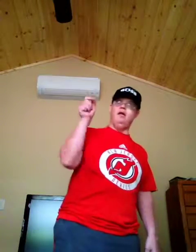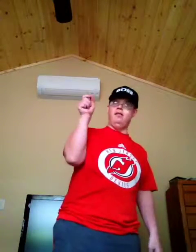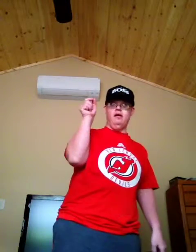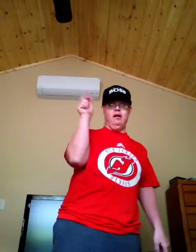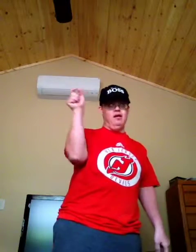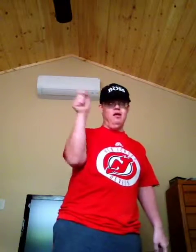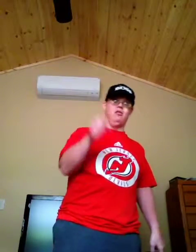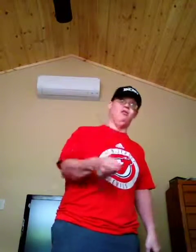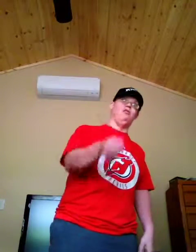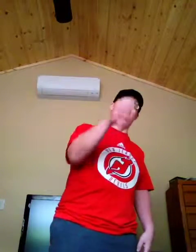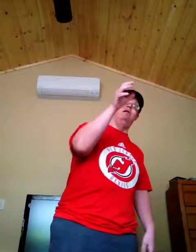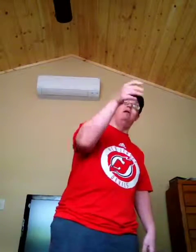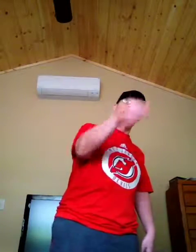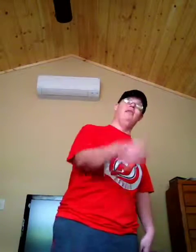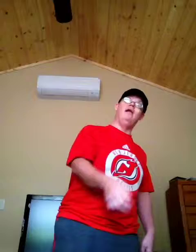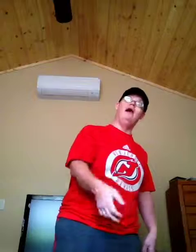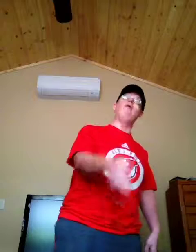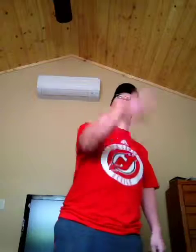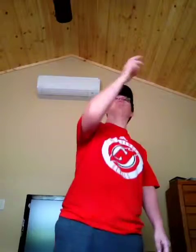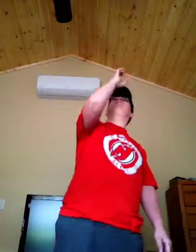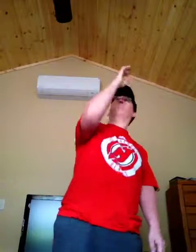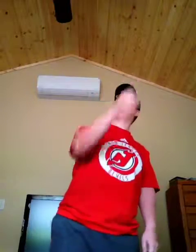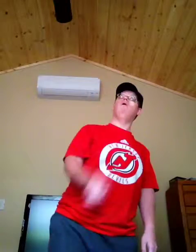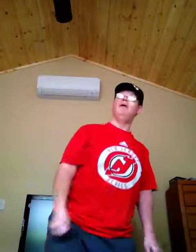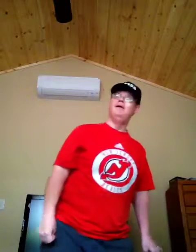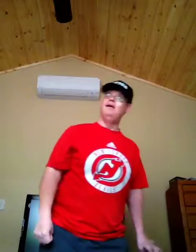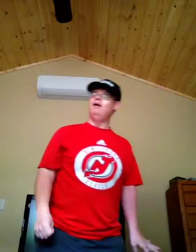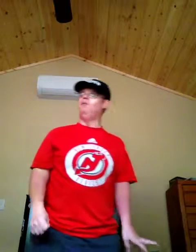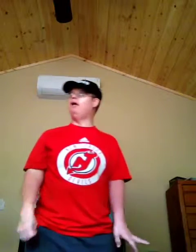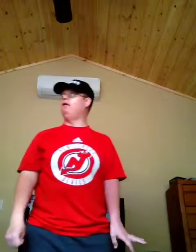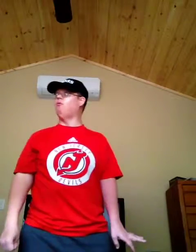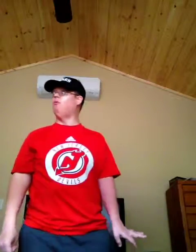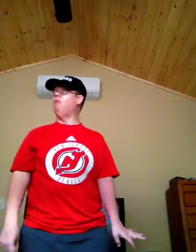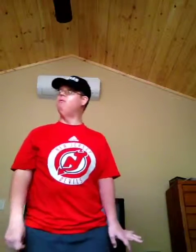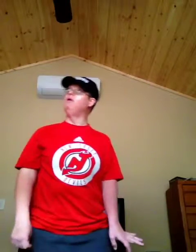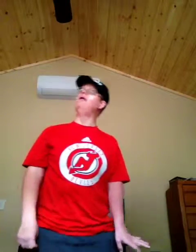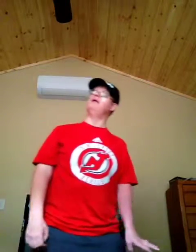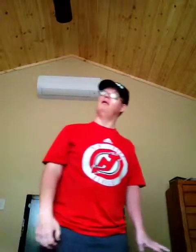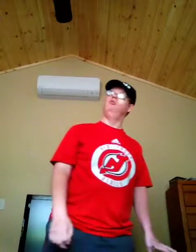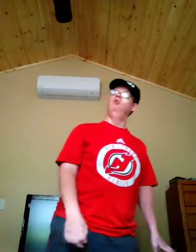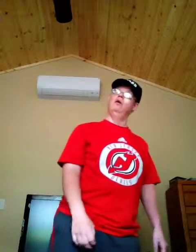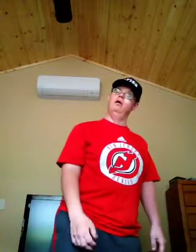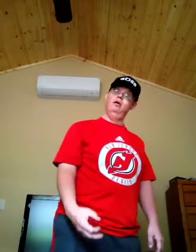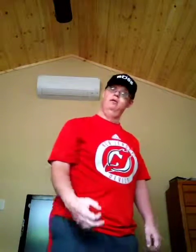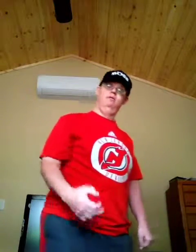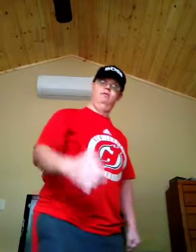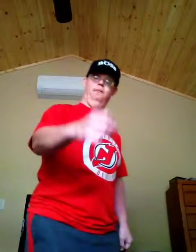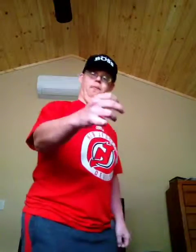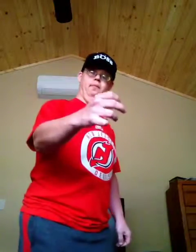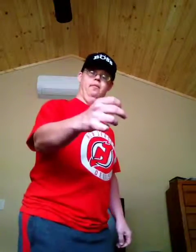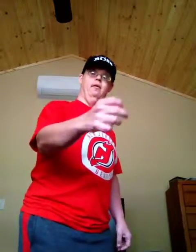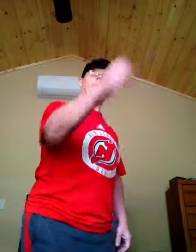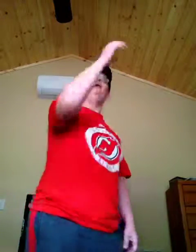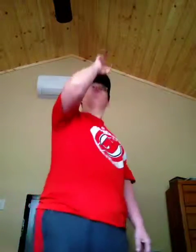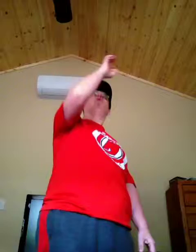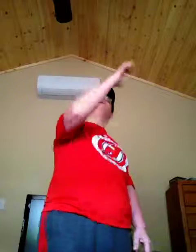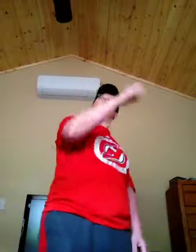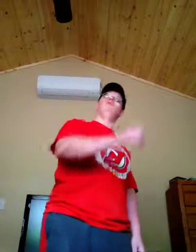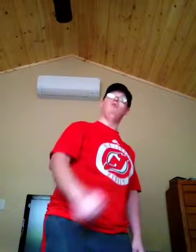clinked glasses. And then I got down one. You want another one? Yeah, let's do it. Got another one? 2